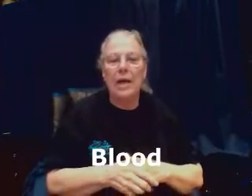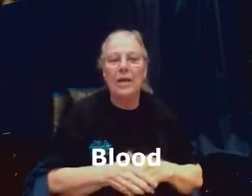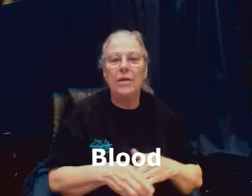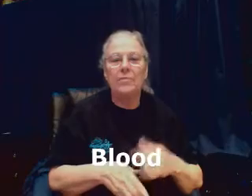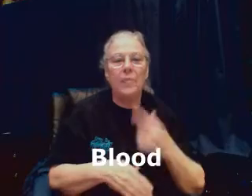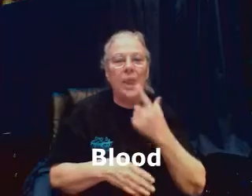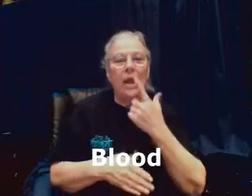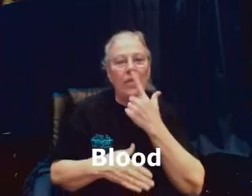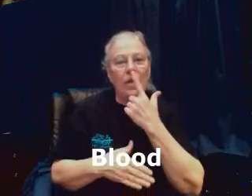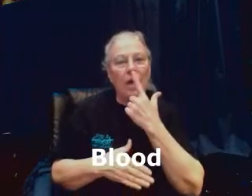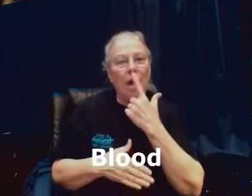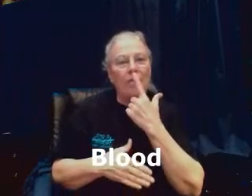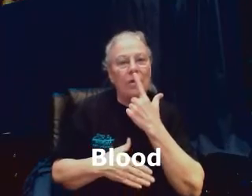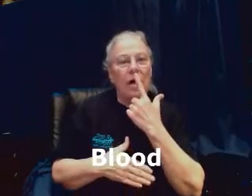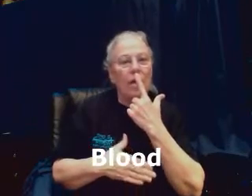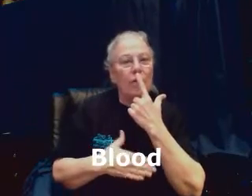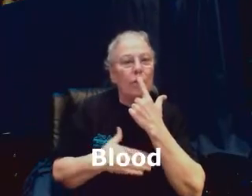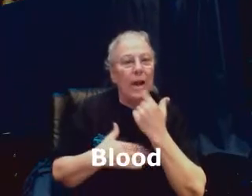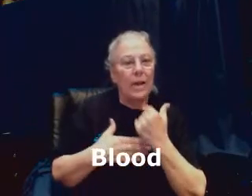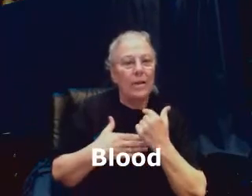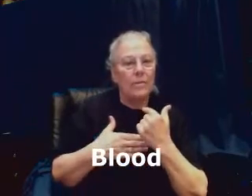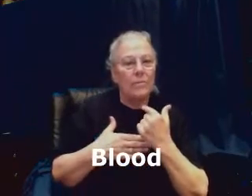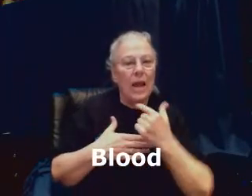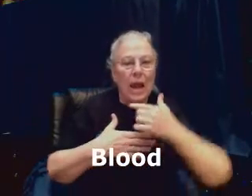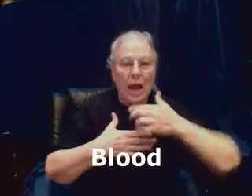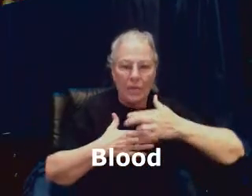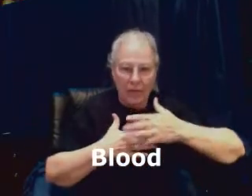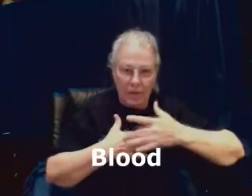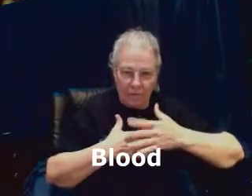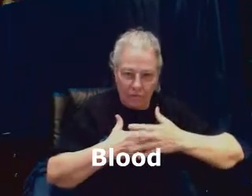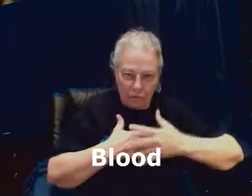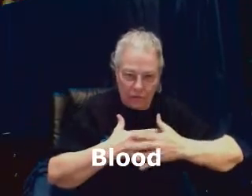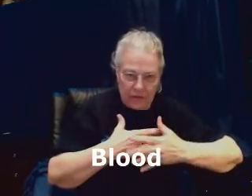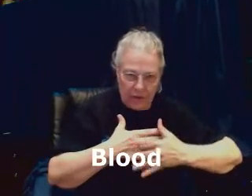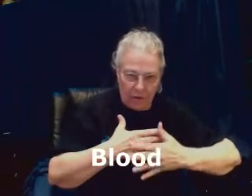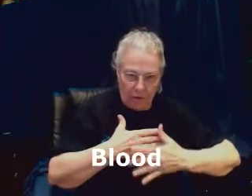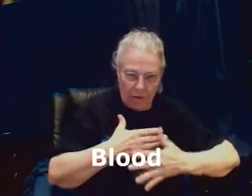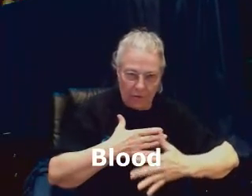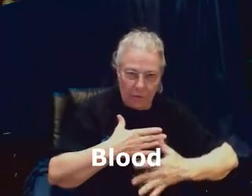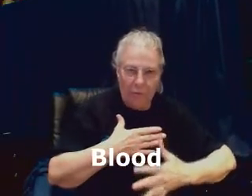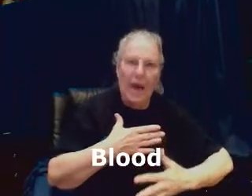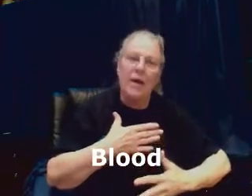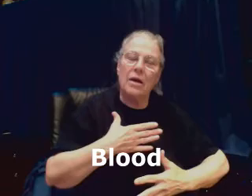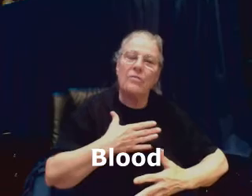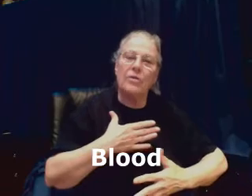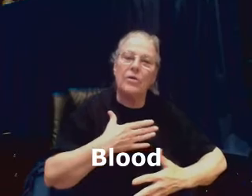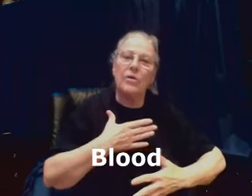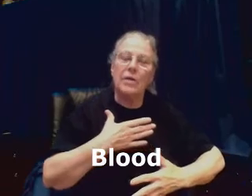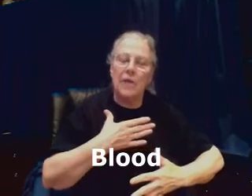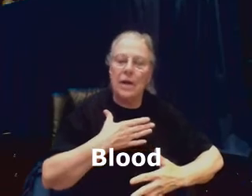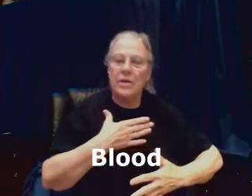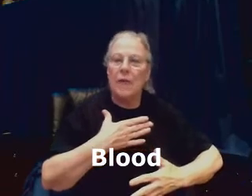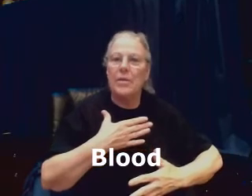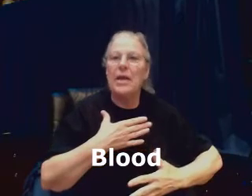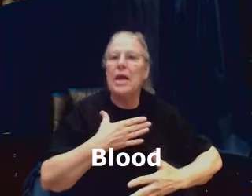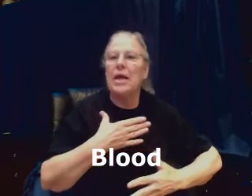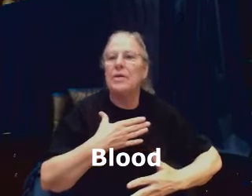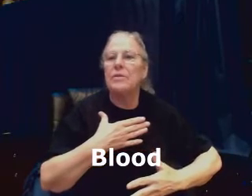Blood, think of the color red, and then it flows down off the back of your non-dominant hand.